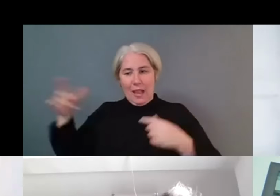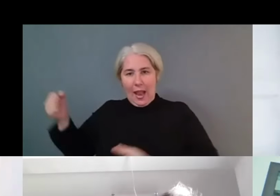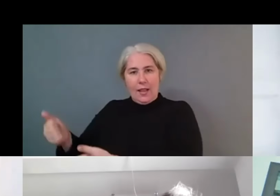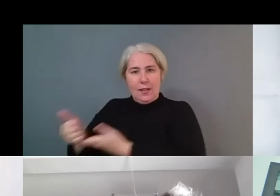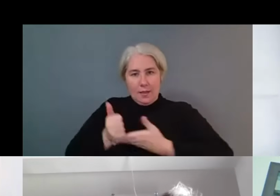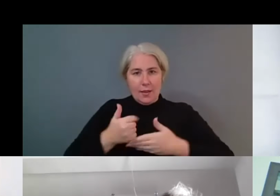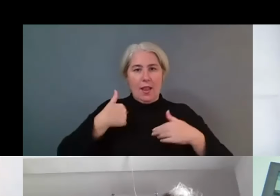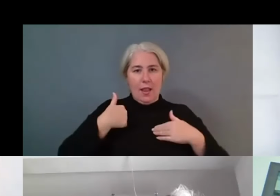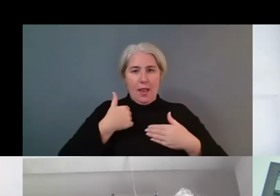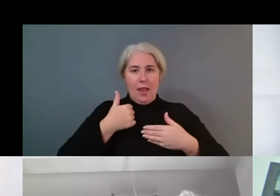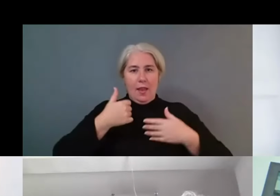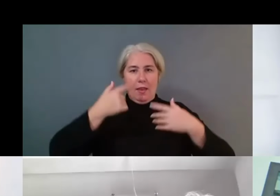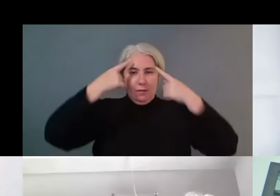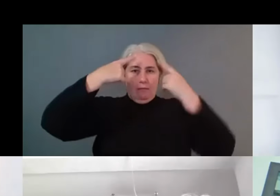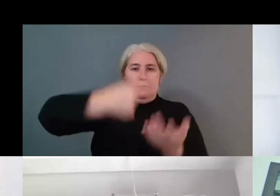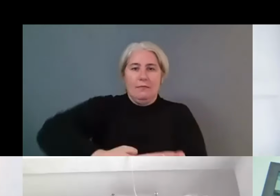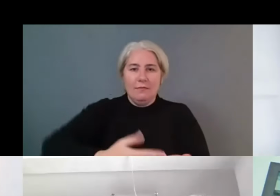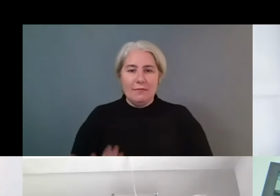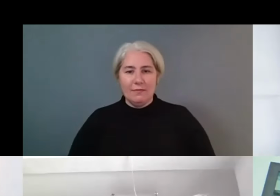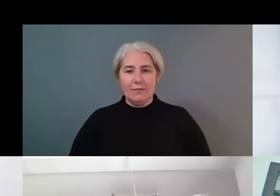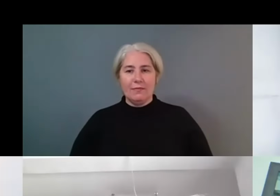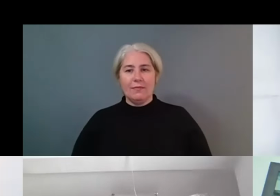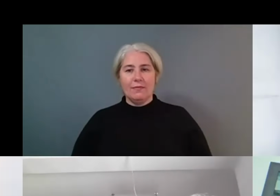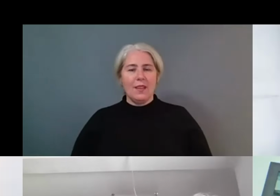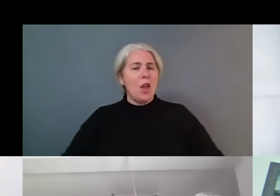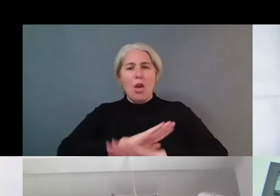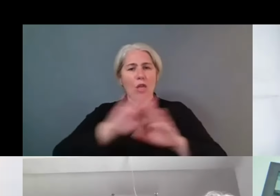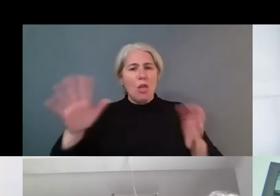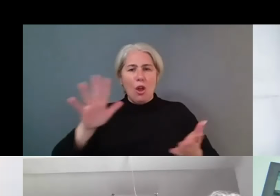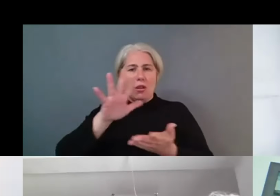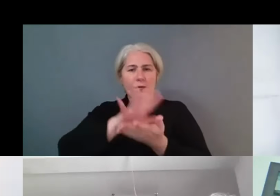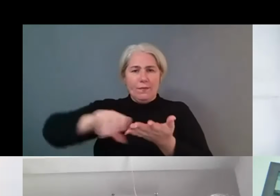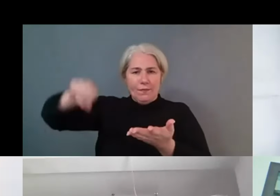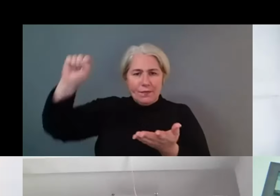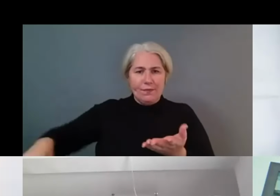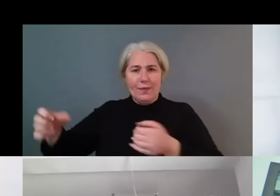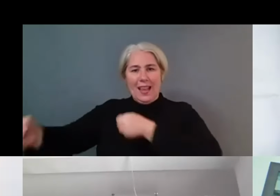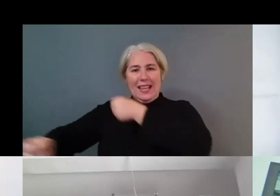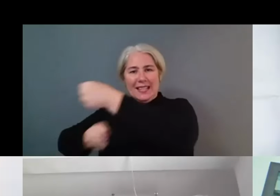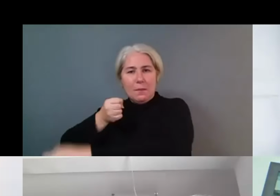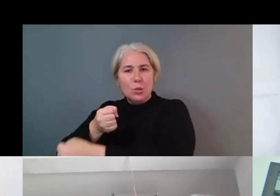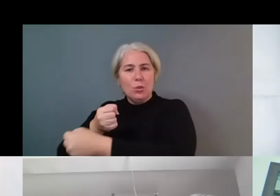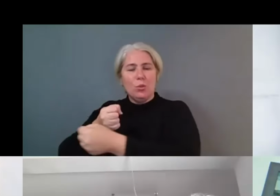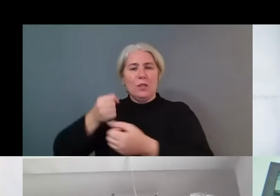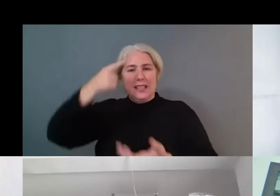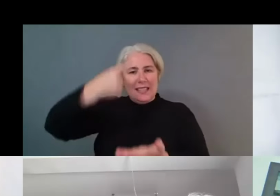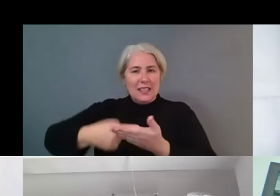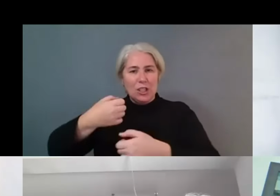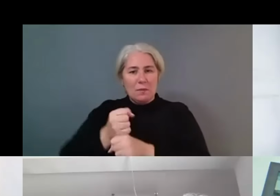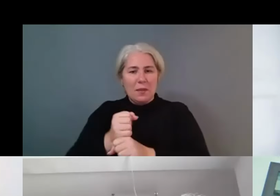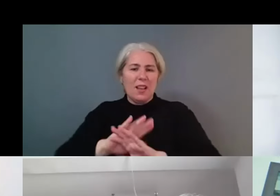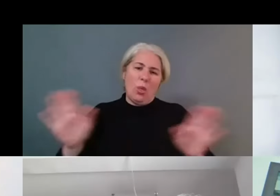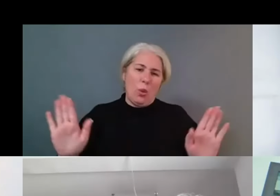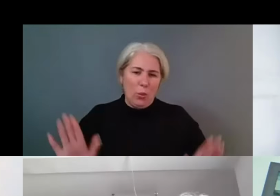there is no question about abolishing or not abolishing substitute decision making. It is very clear that it is to abolish, and especially